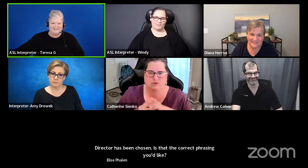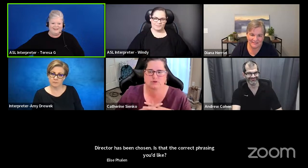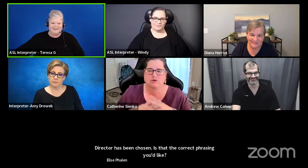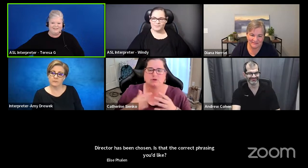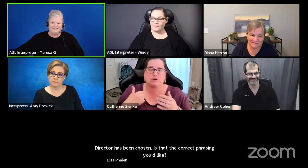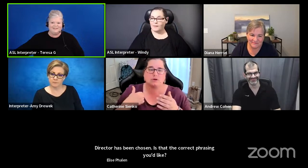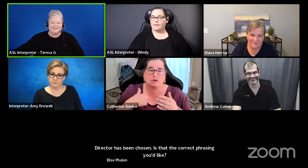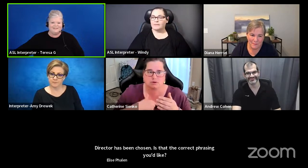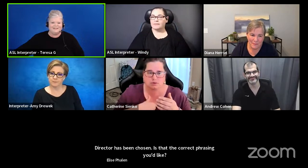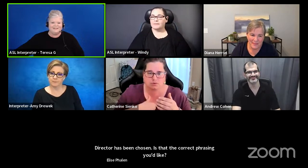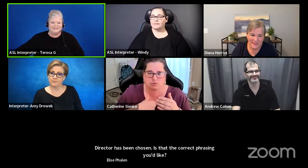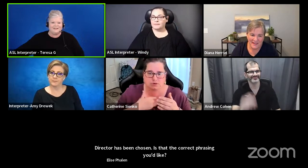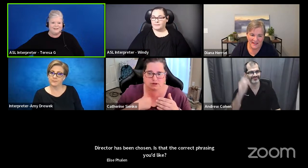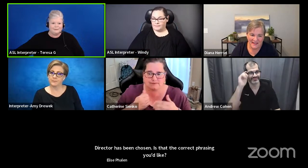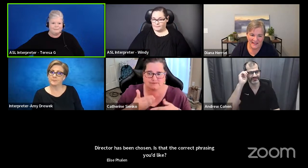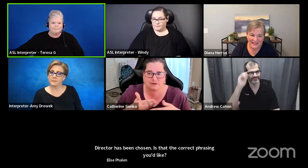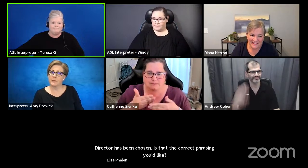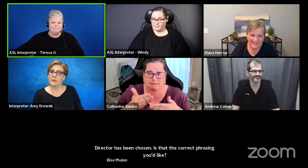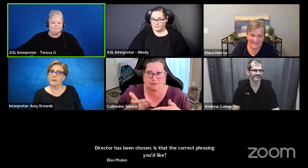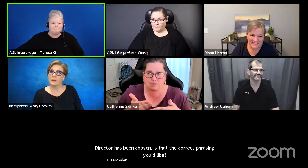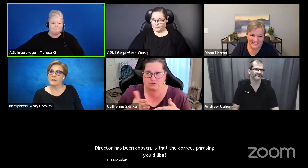Okay, thank you.